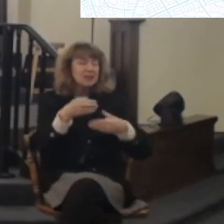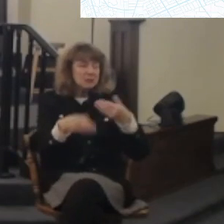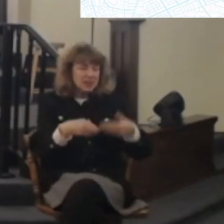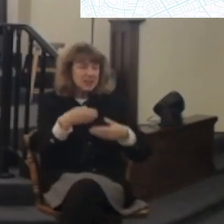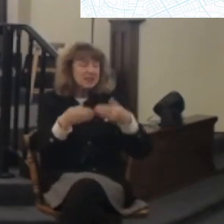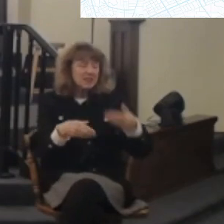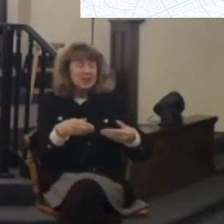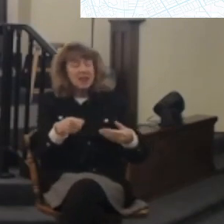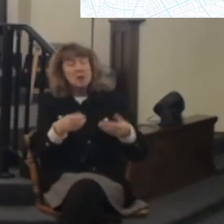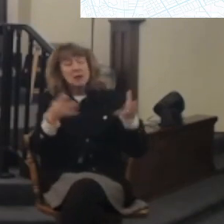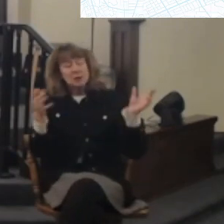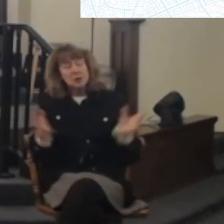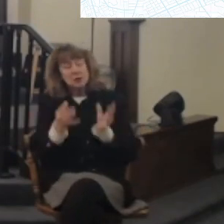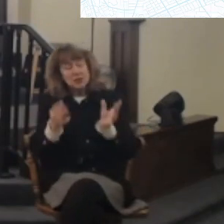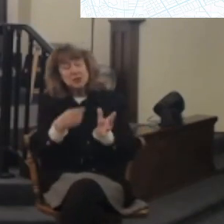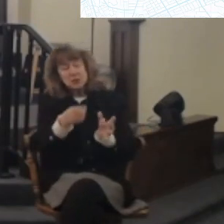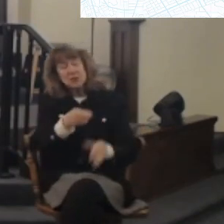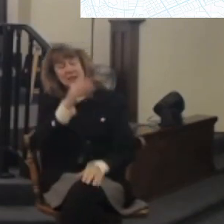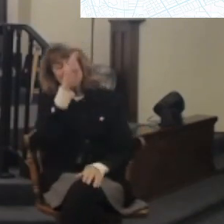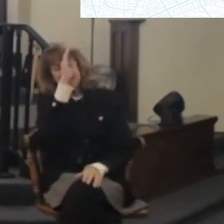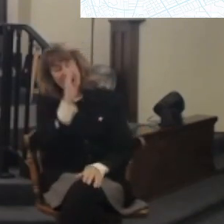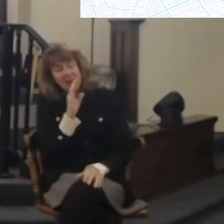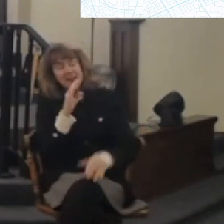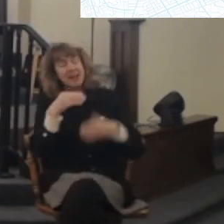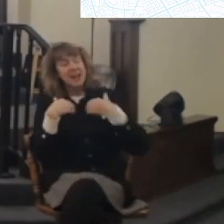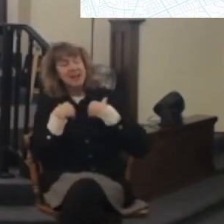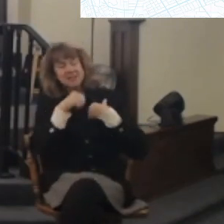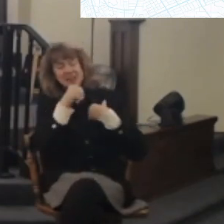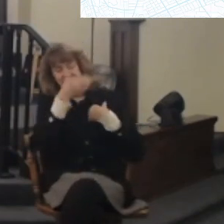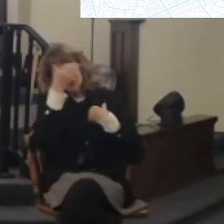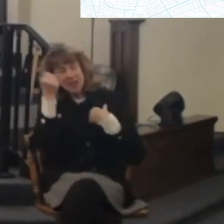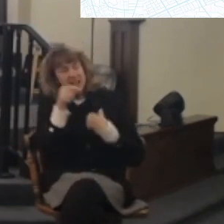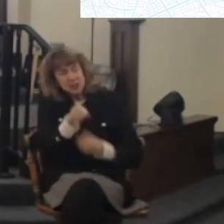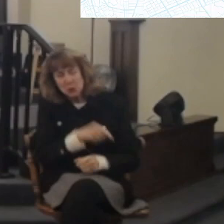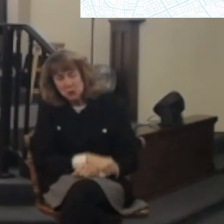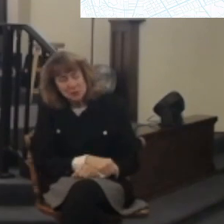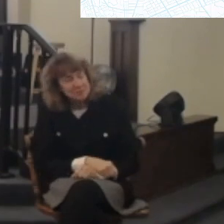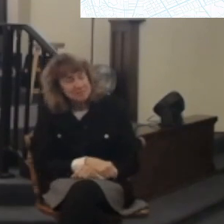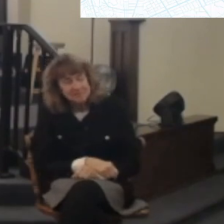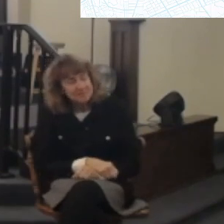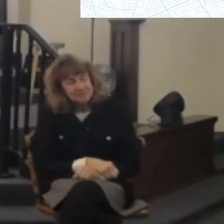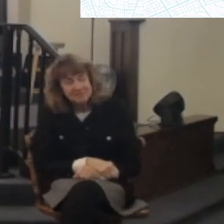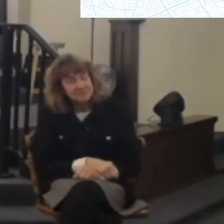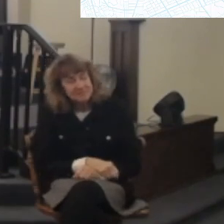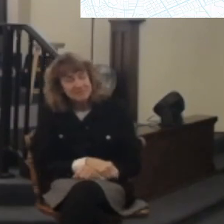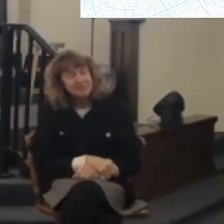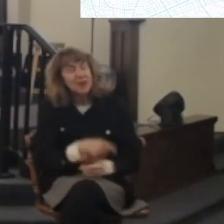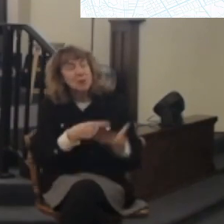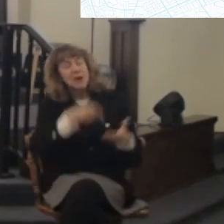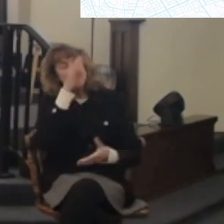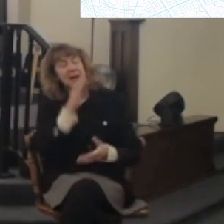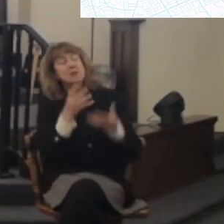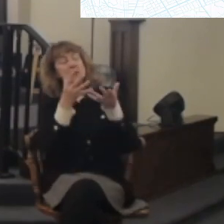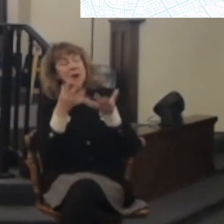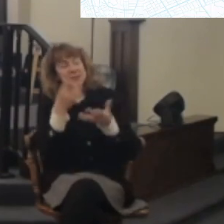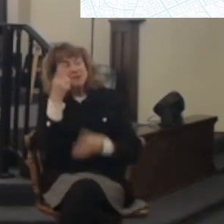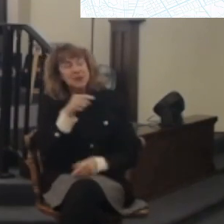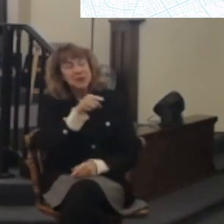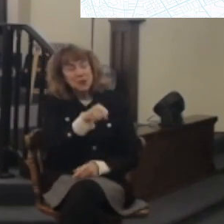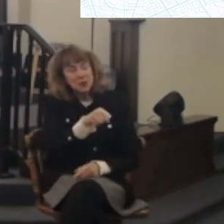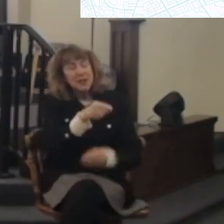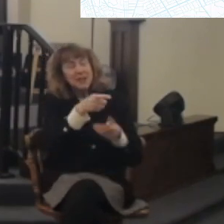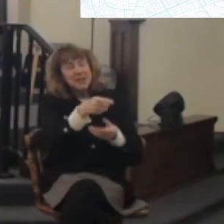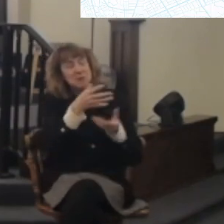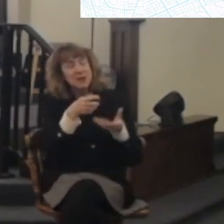I want to encourage you today that God has not forgotten you. And what he wants from you is he wants you to